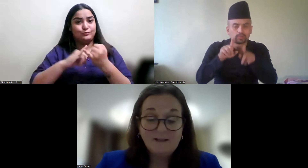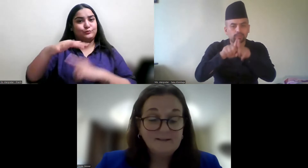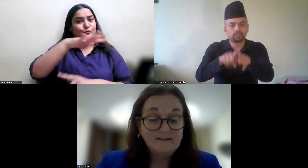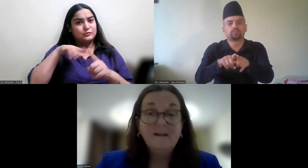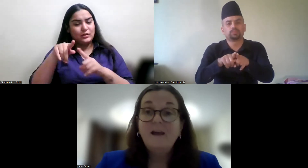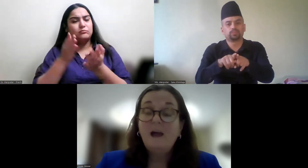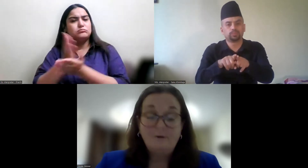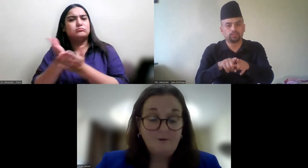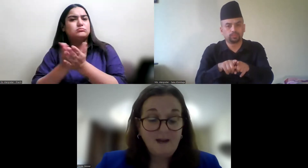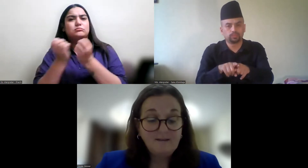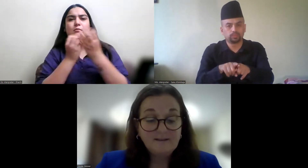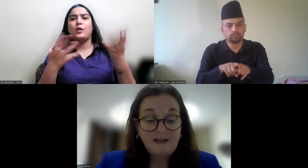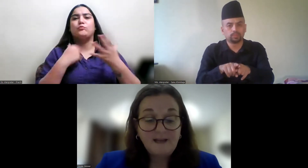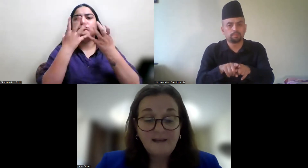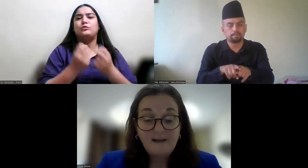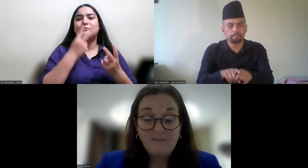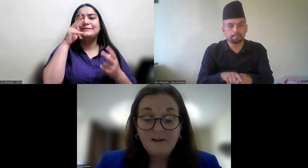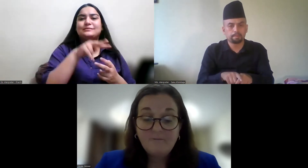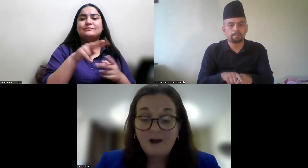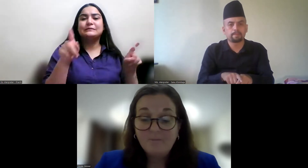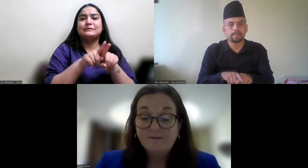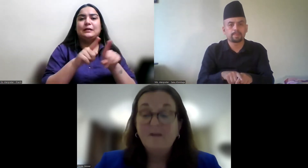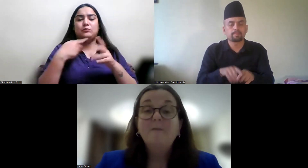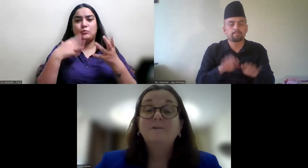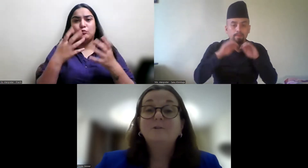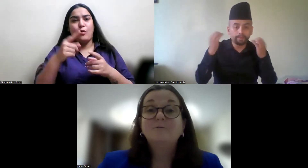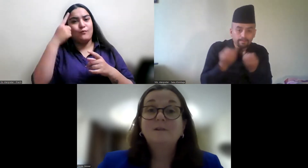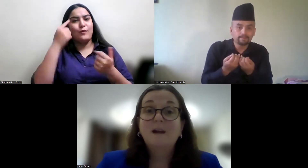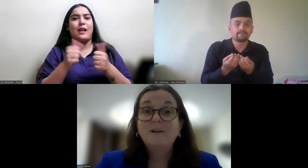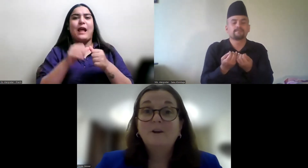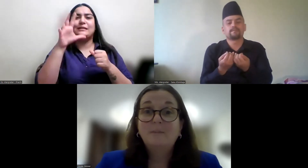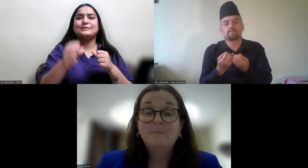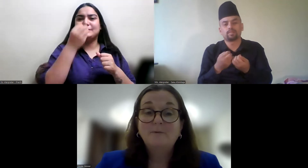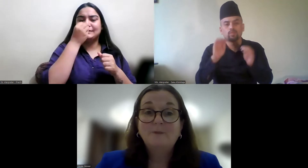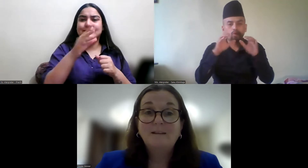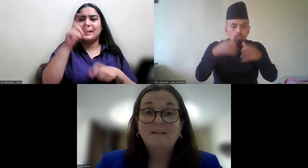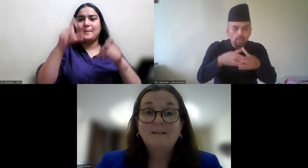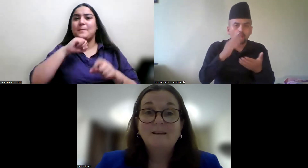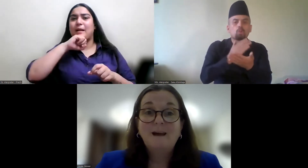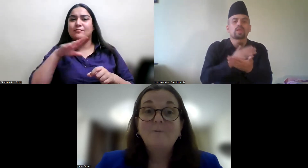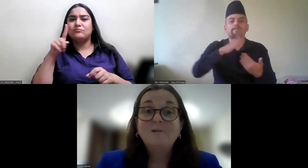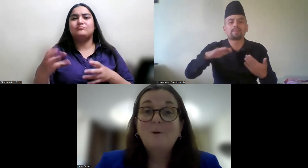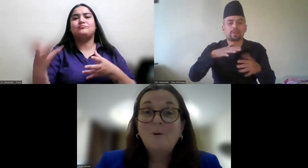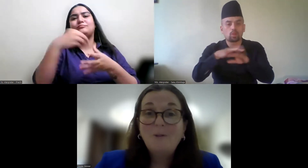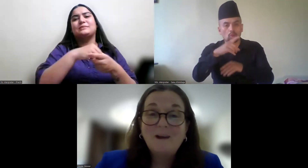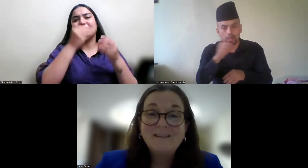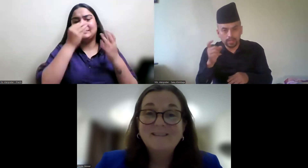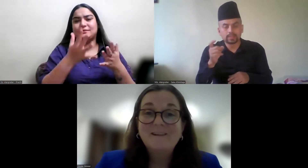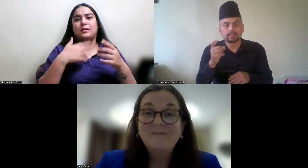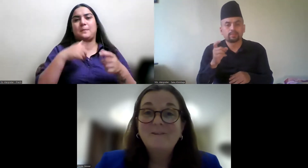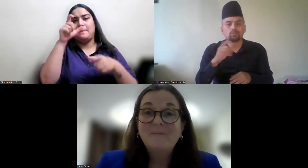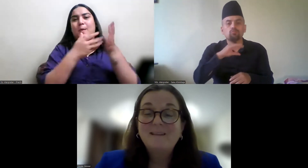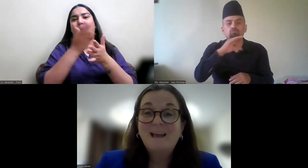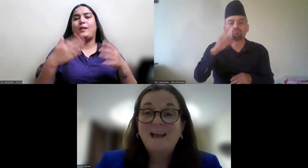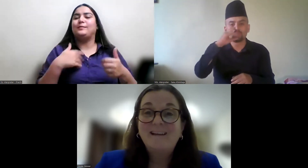good practices and create sustained enabling environments for children and young people's rights. I wish you all the best